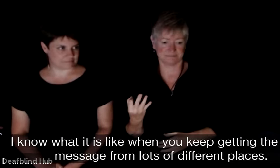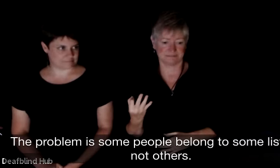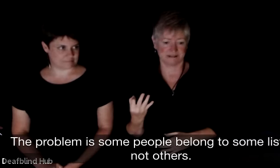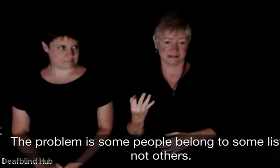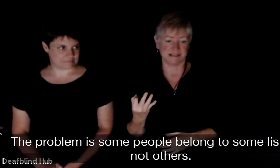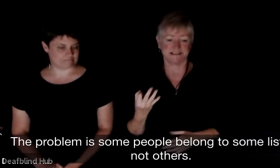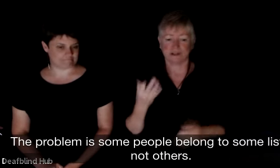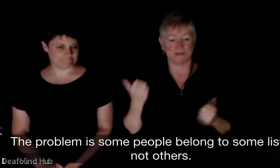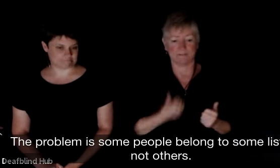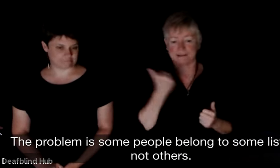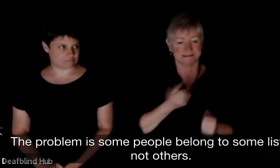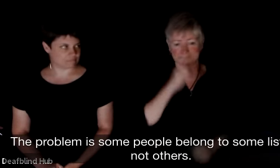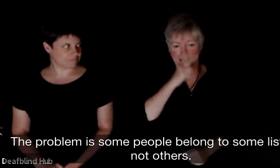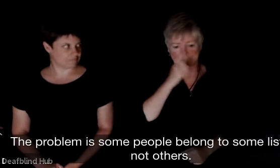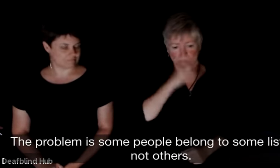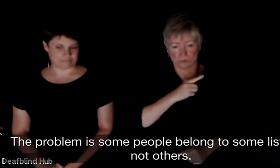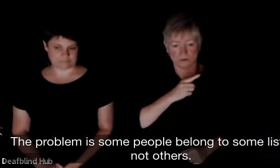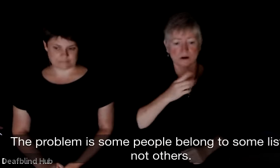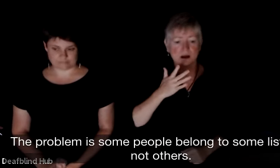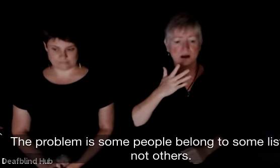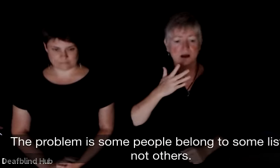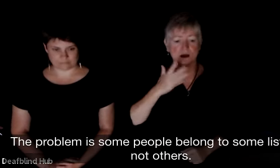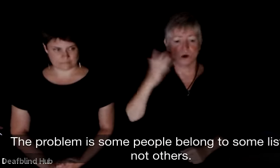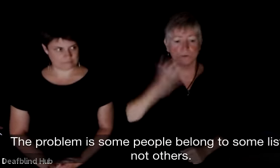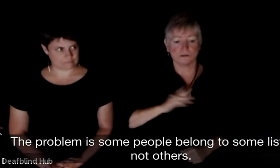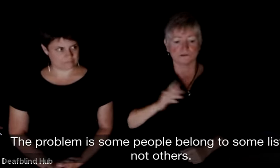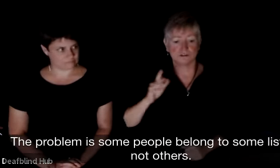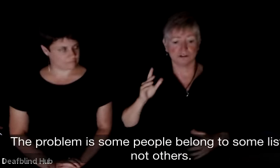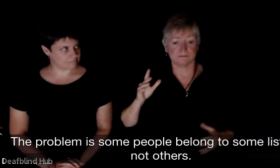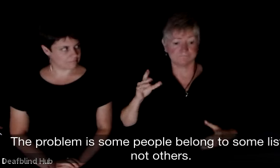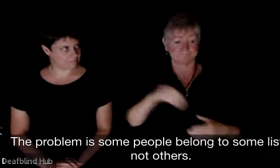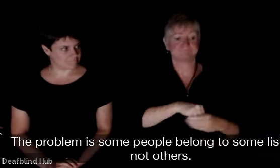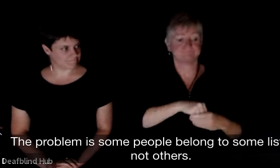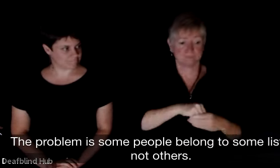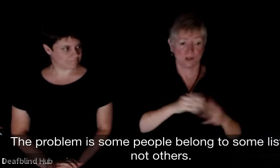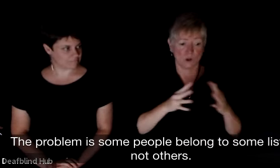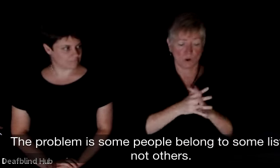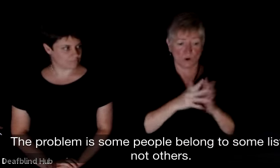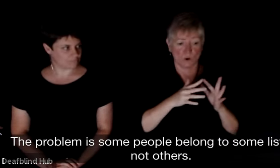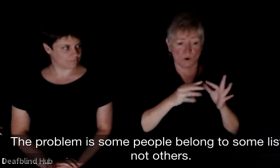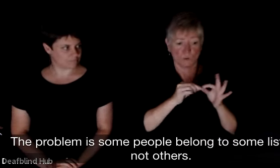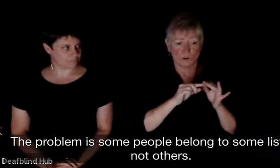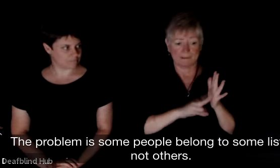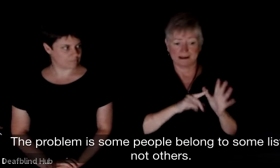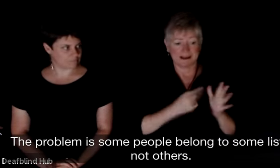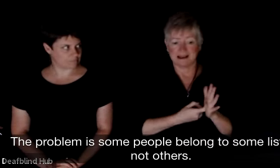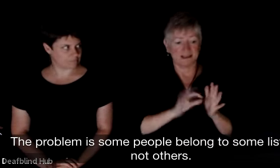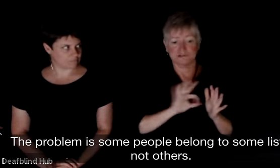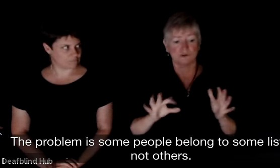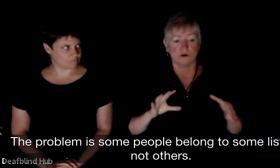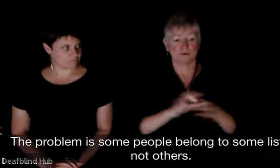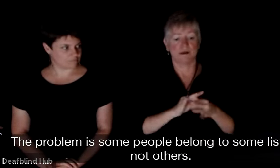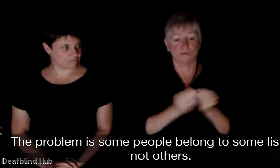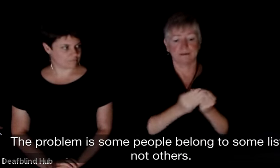of people who would like to come to the webinars who are not a DBA member.